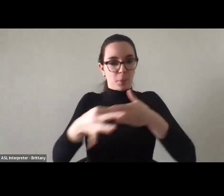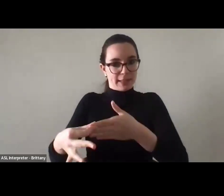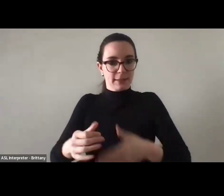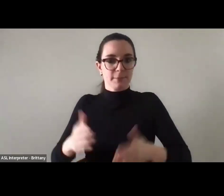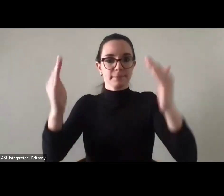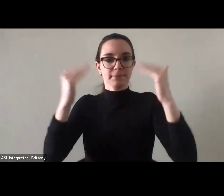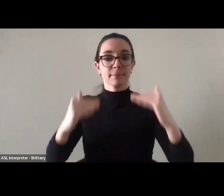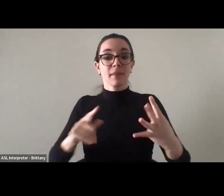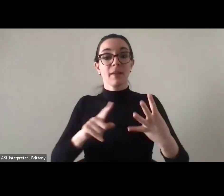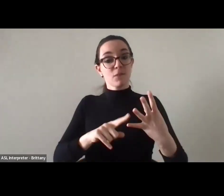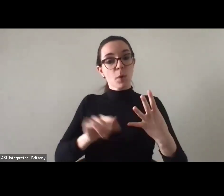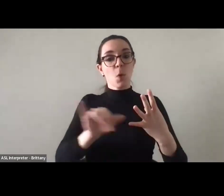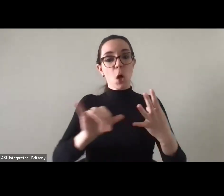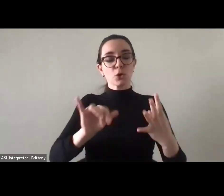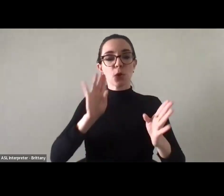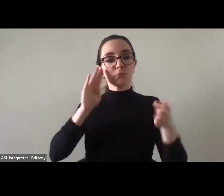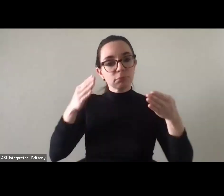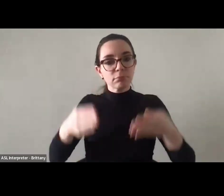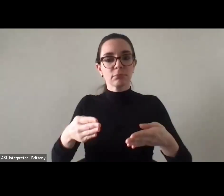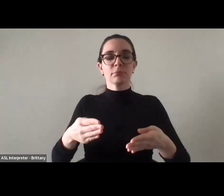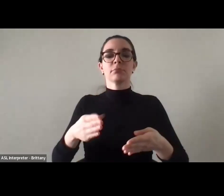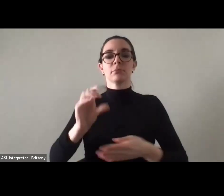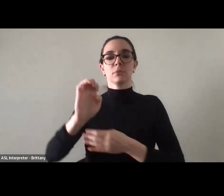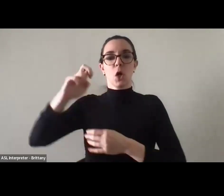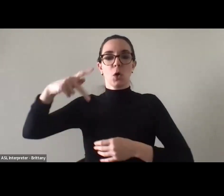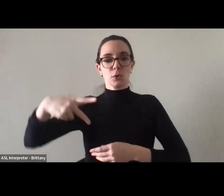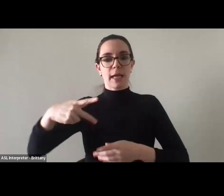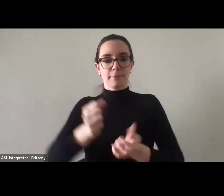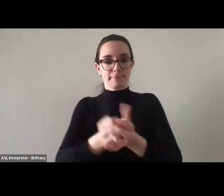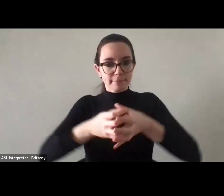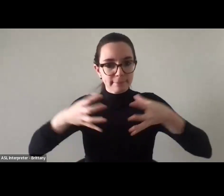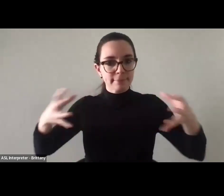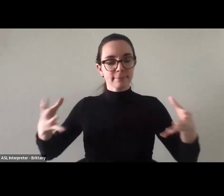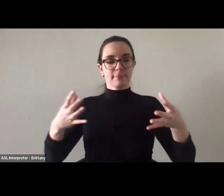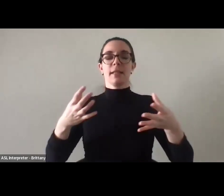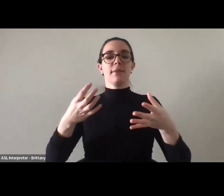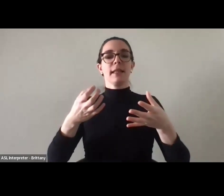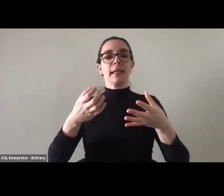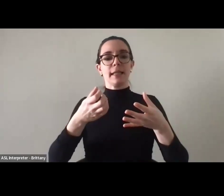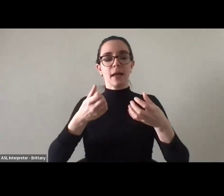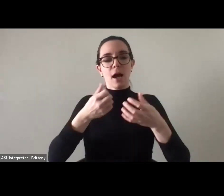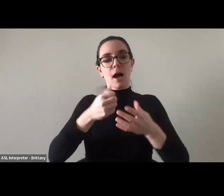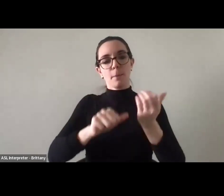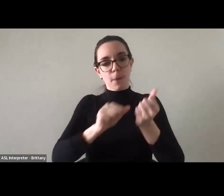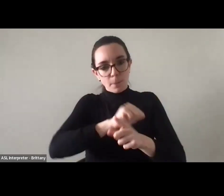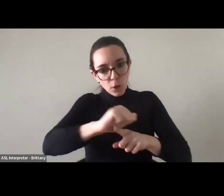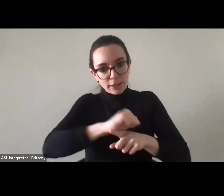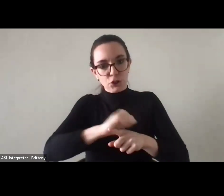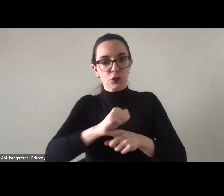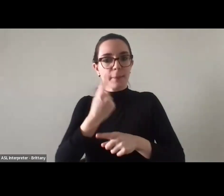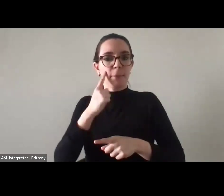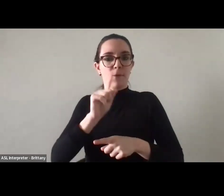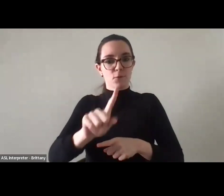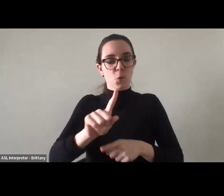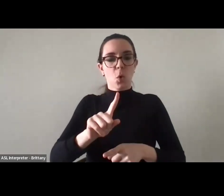has also emphasized the growing efforts in the national ecosystem to expand apprenticeships for a job entry point and upskilling in the